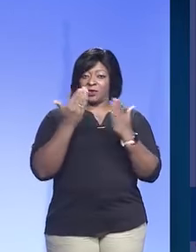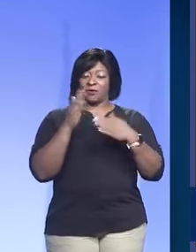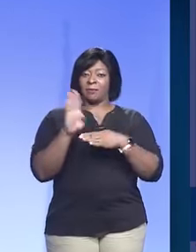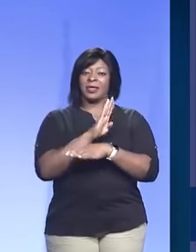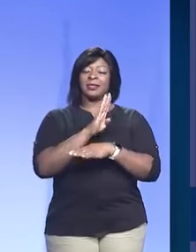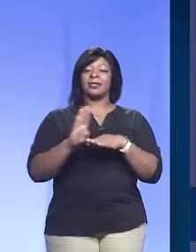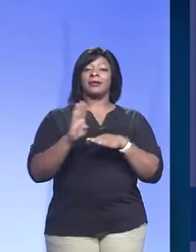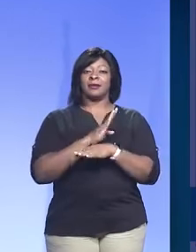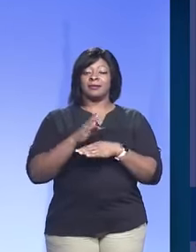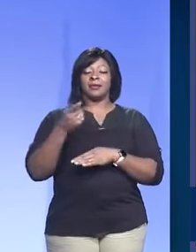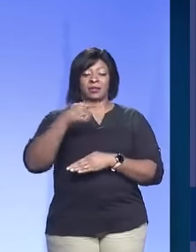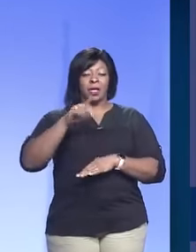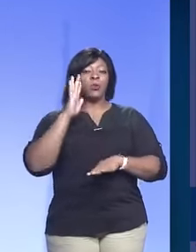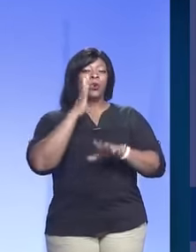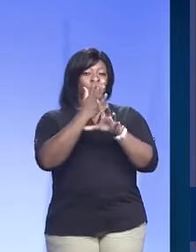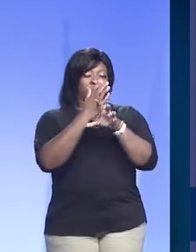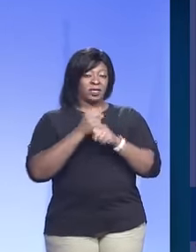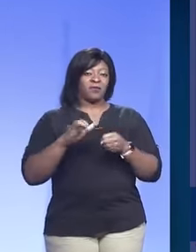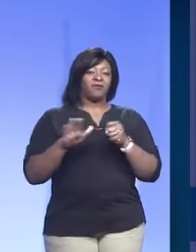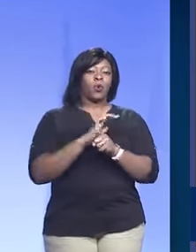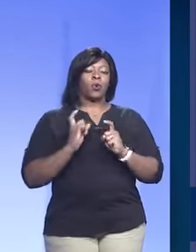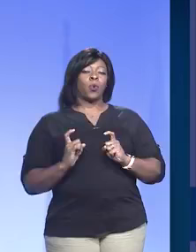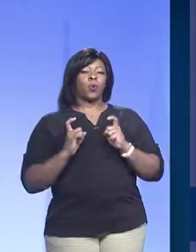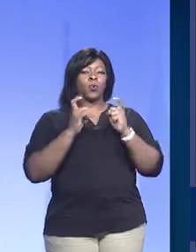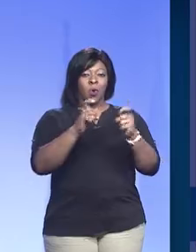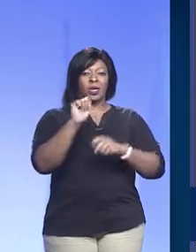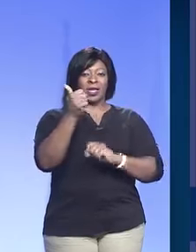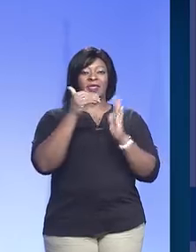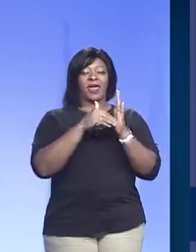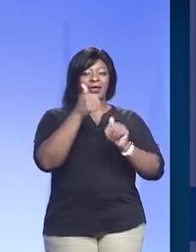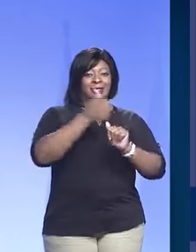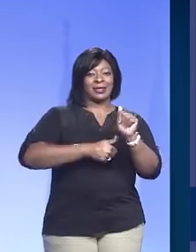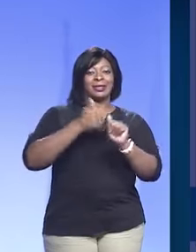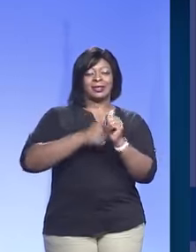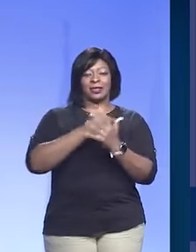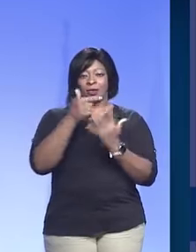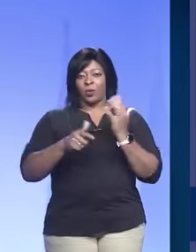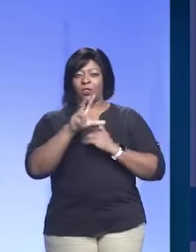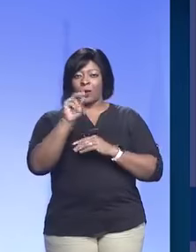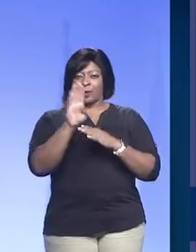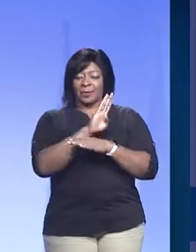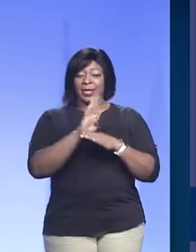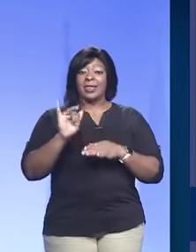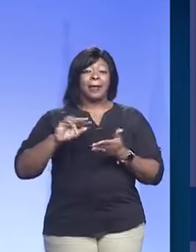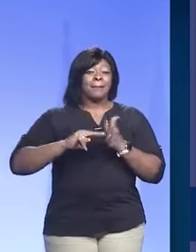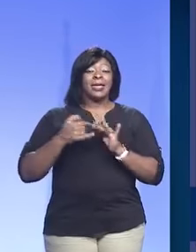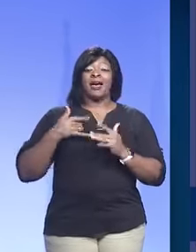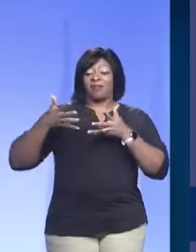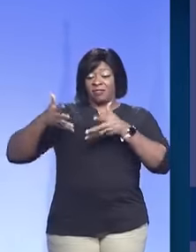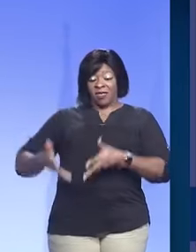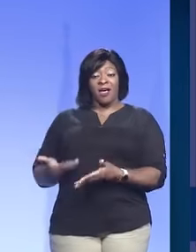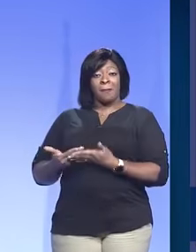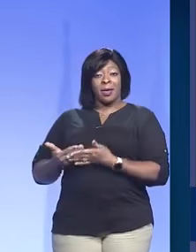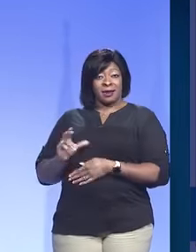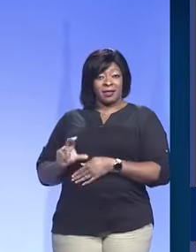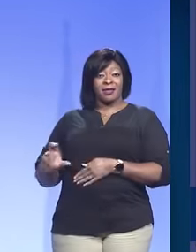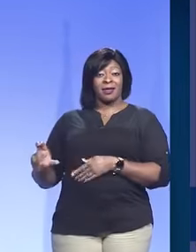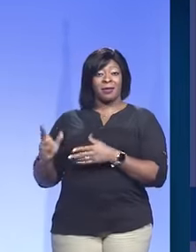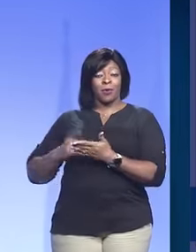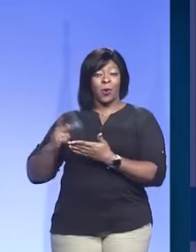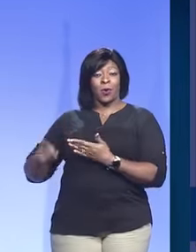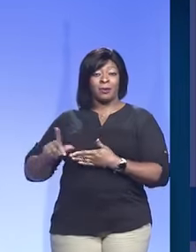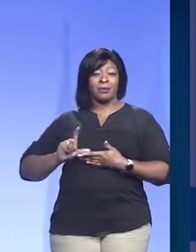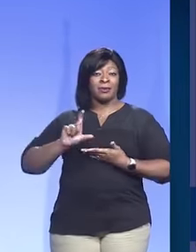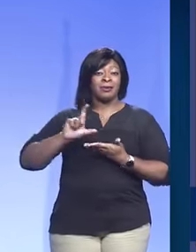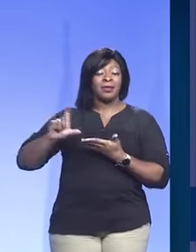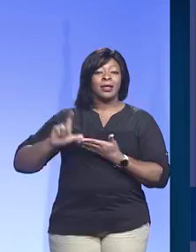service restaurants, that they will receive the full award of $10,000. That means we still have some funding left in that program, and so